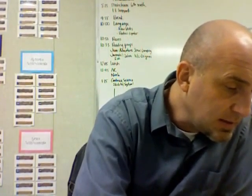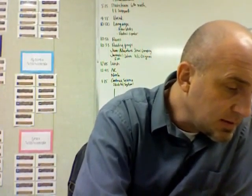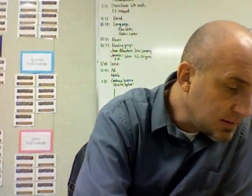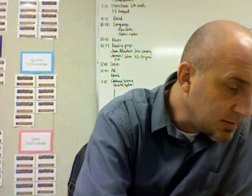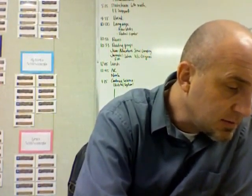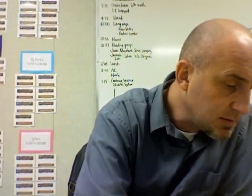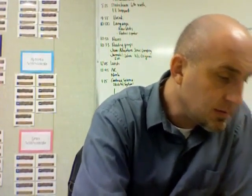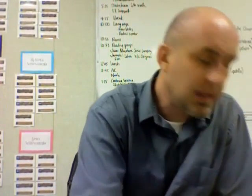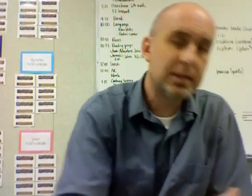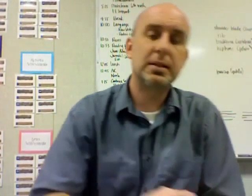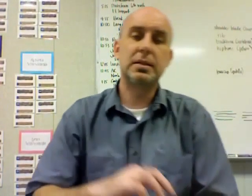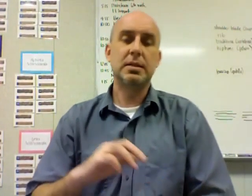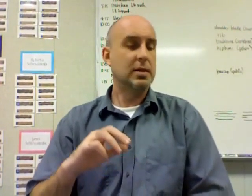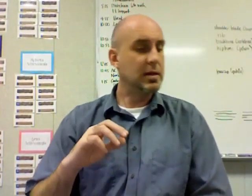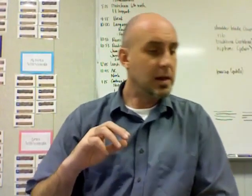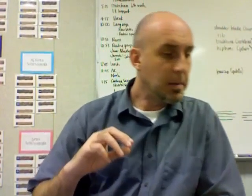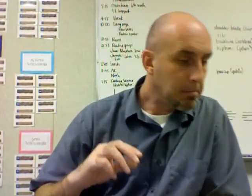Alright, next is